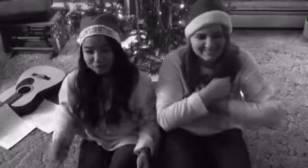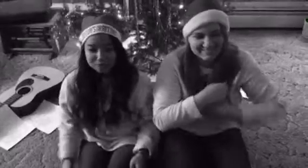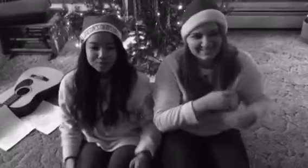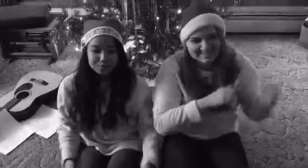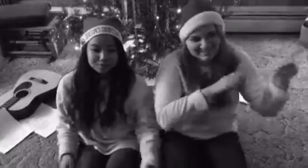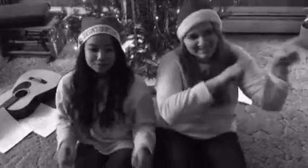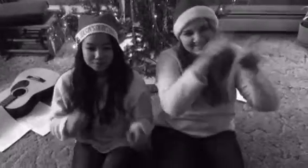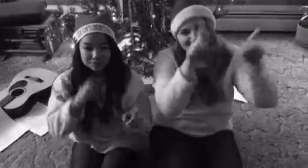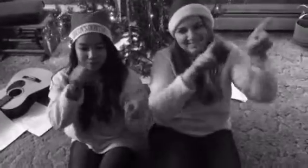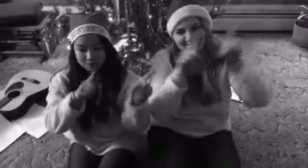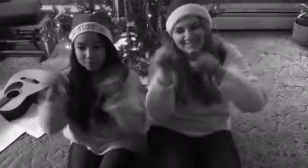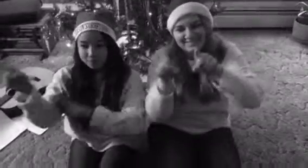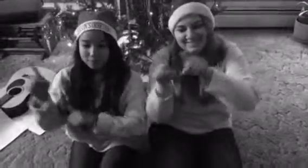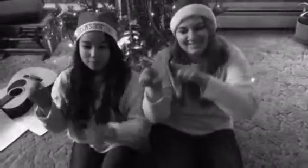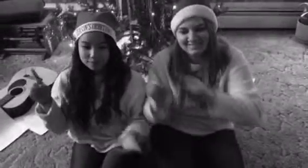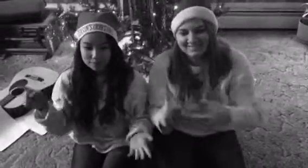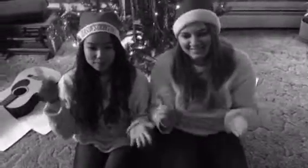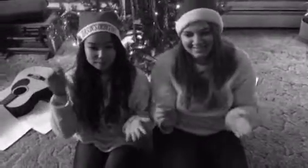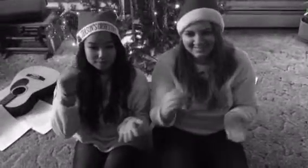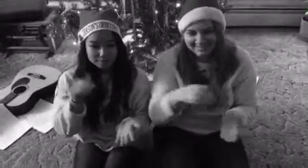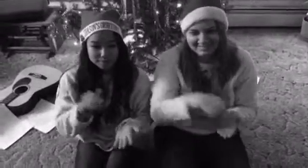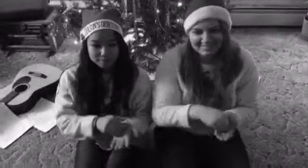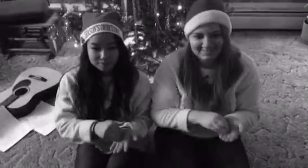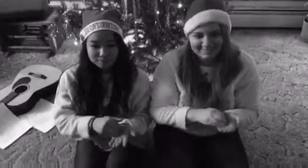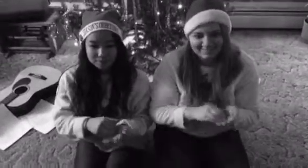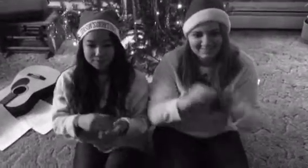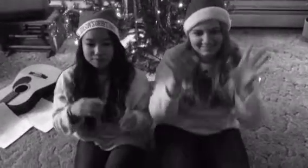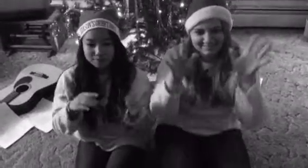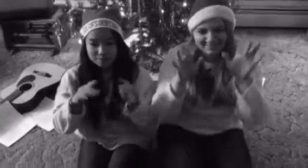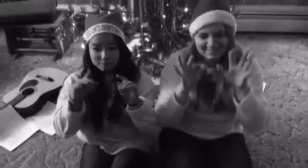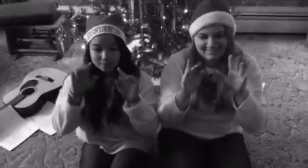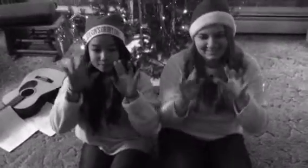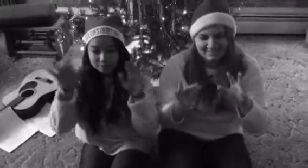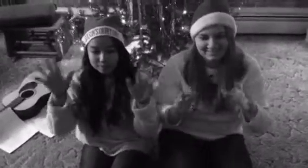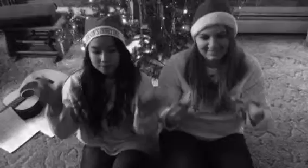Kiss me under the light of a thousand stars